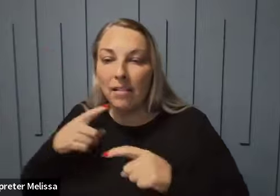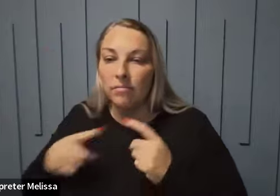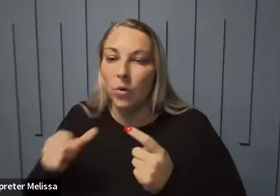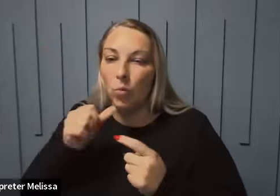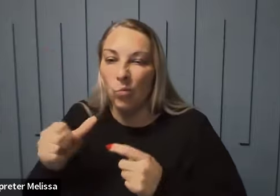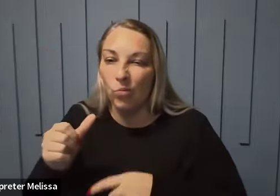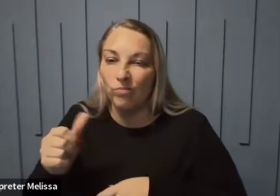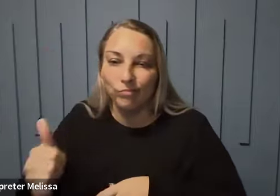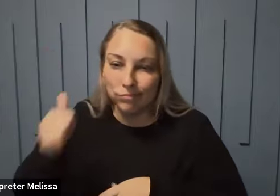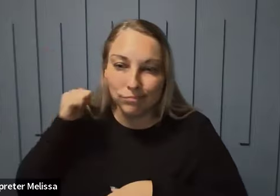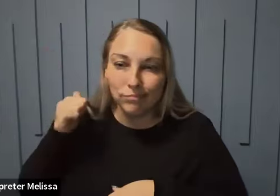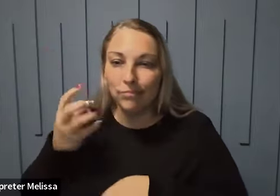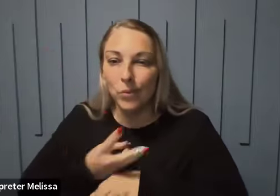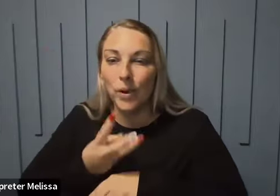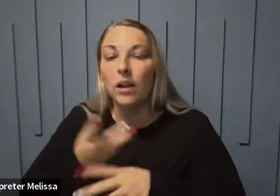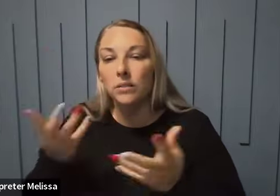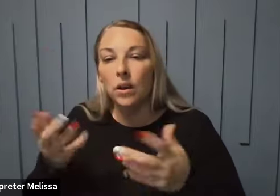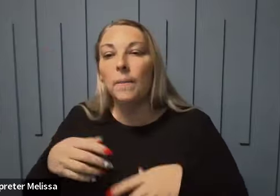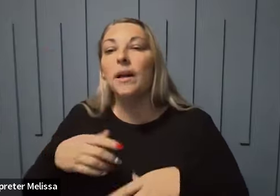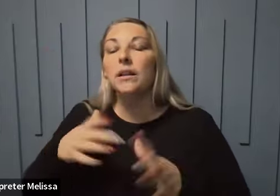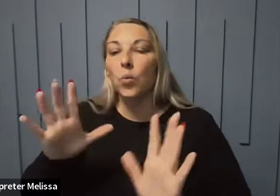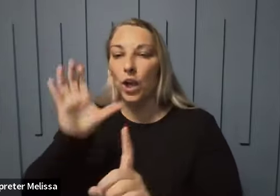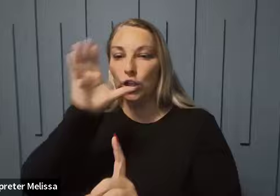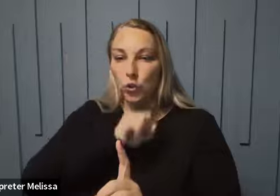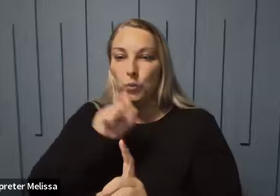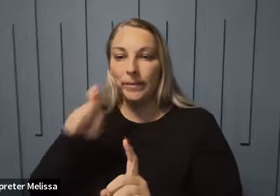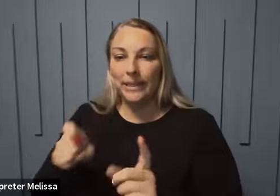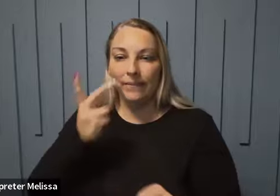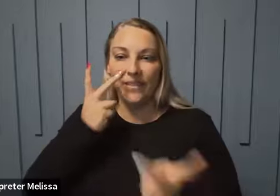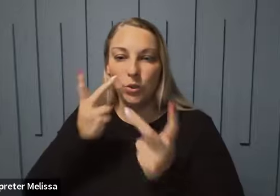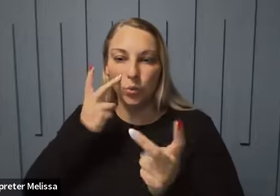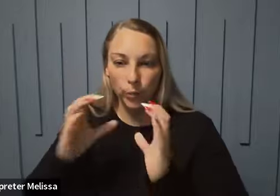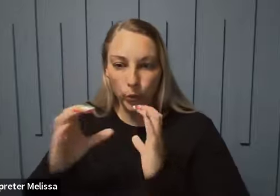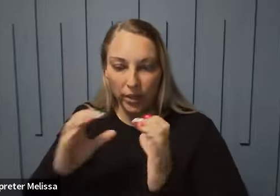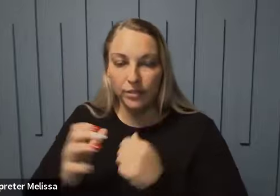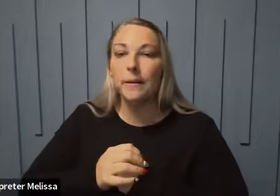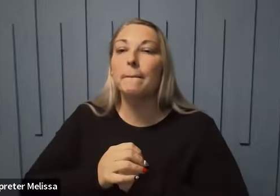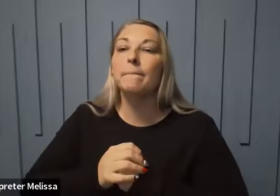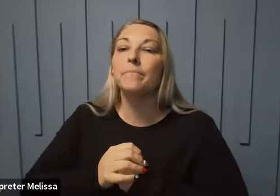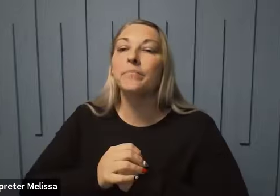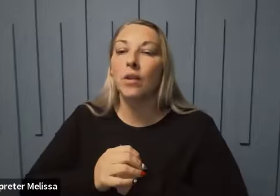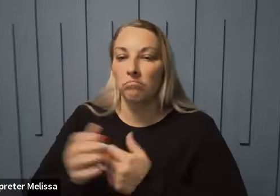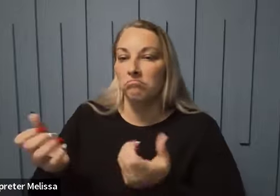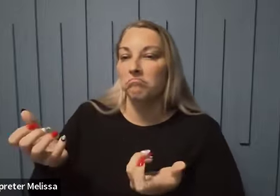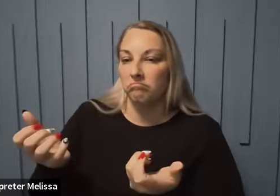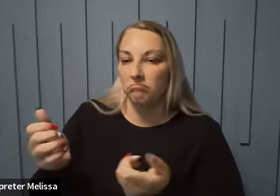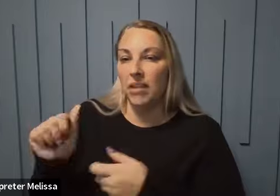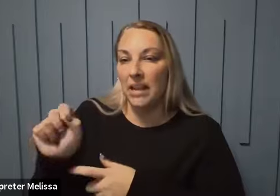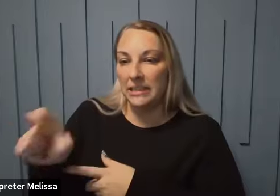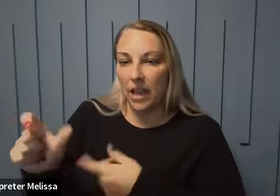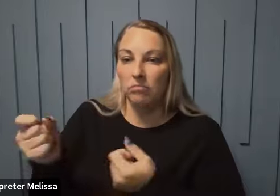they need visual communication and they're using American Sign Language. So they're going to learn how to sign because that's the primary